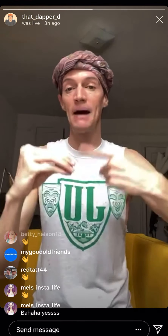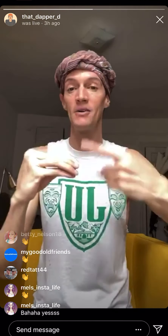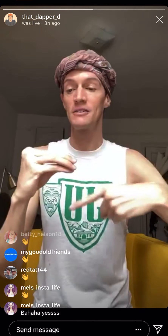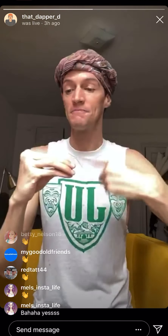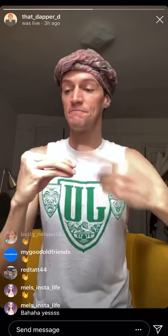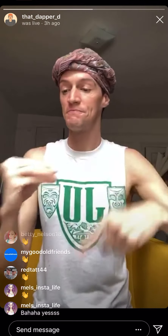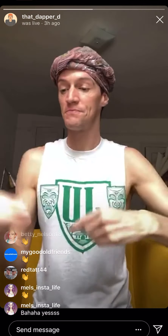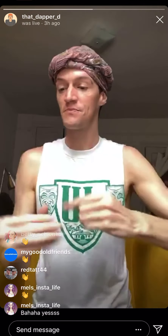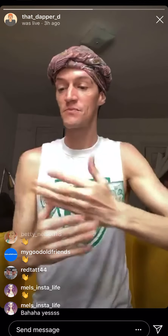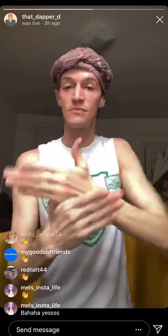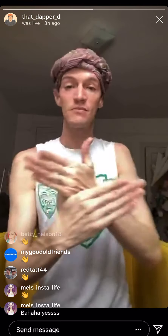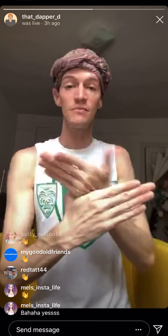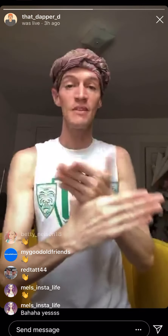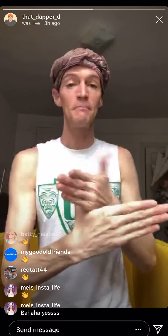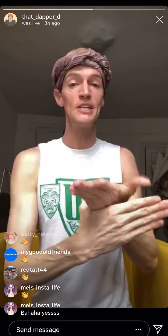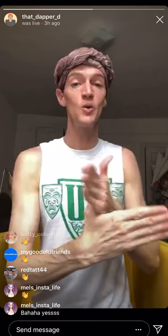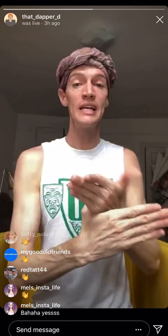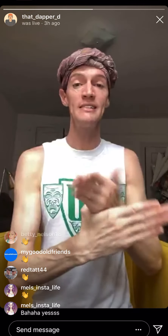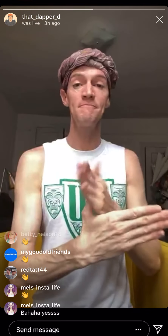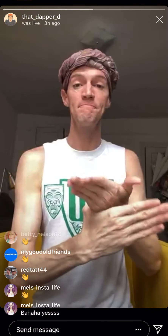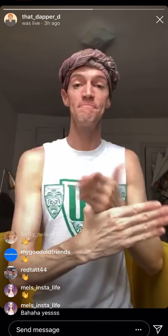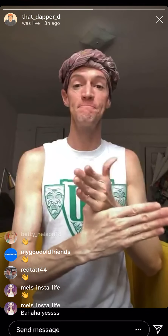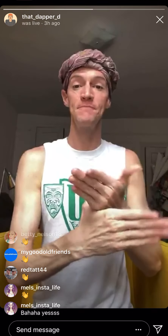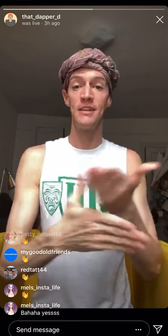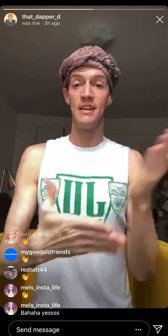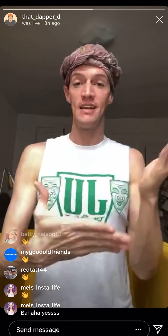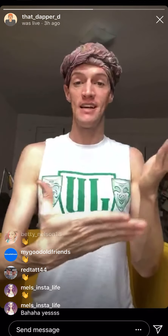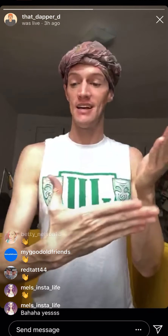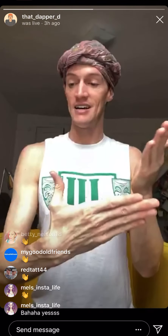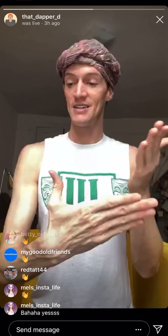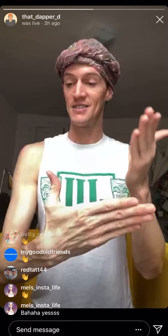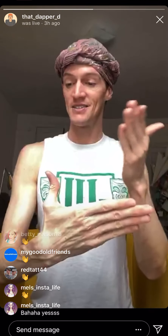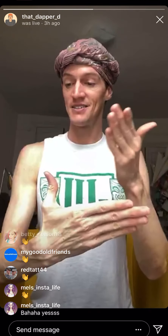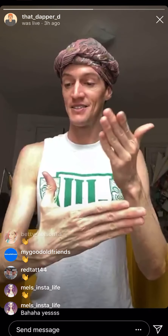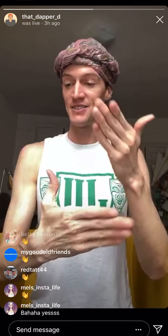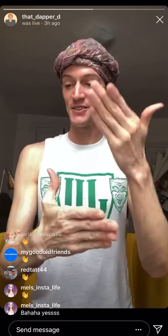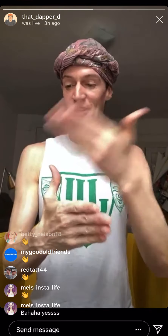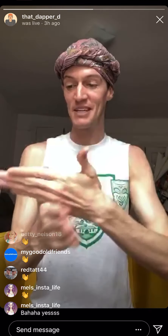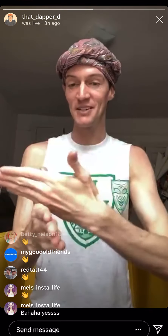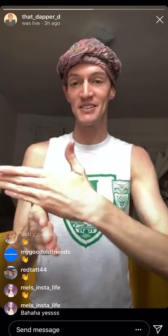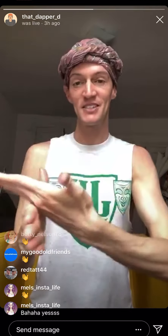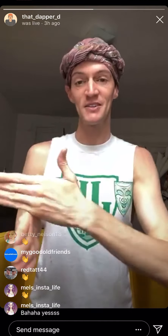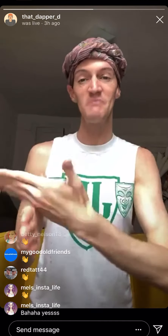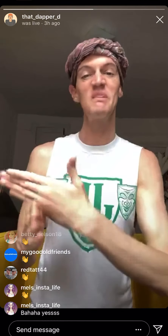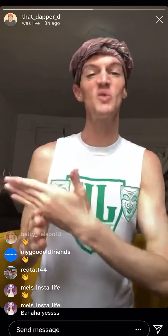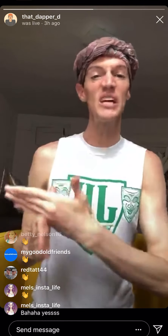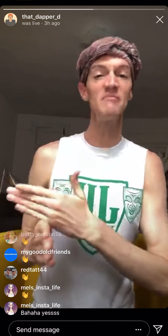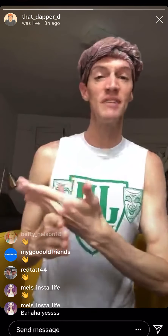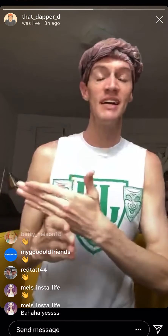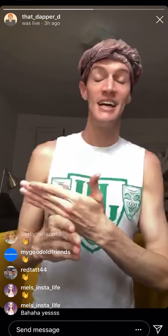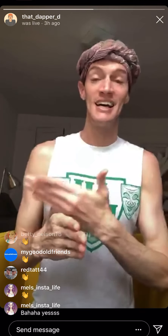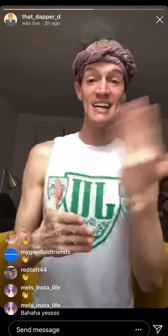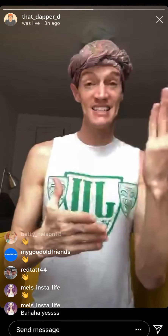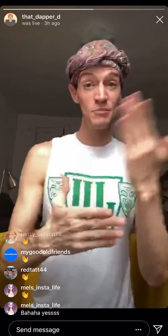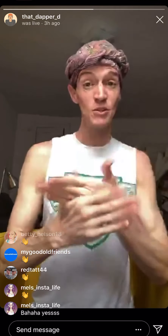between uh so you're coming here and just going between between uh similar to the